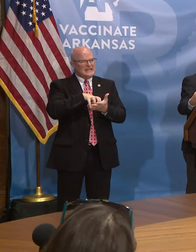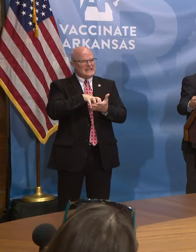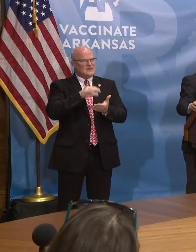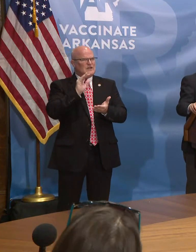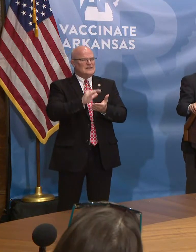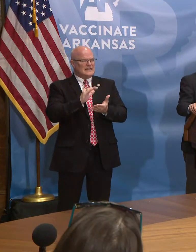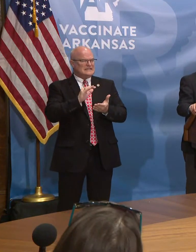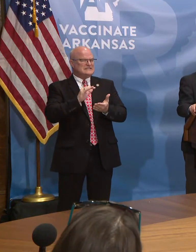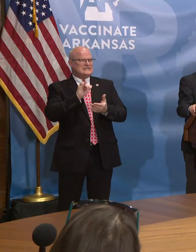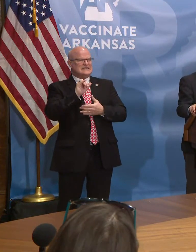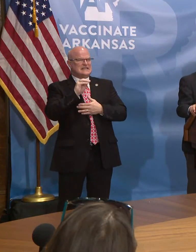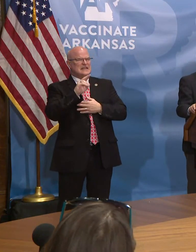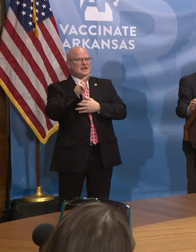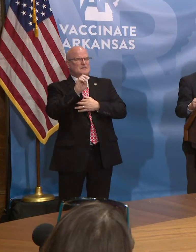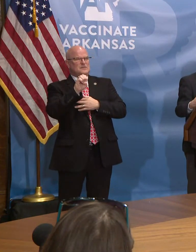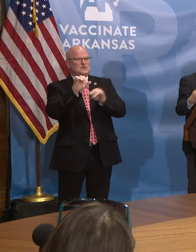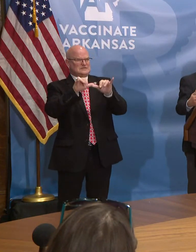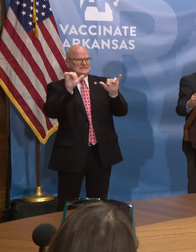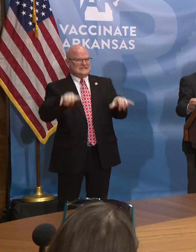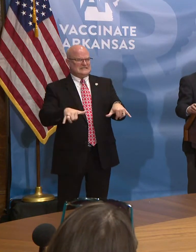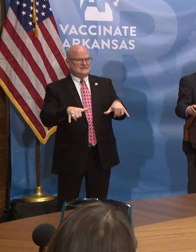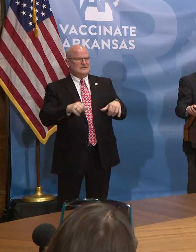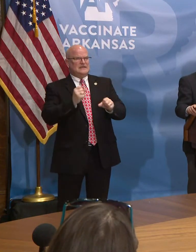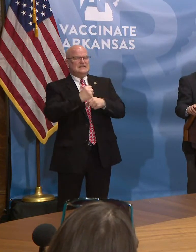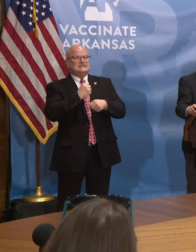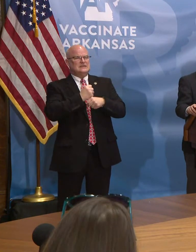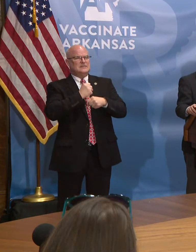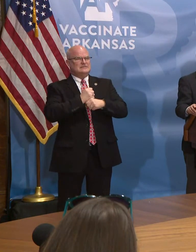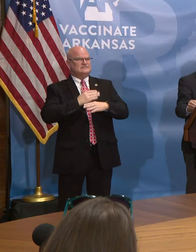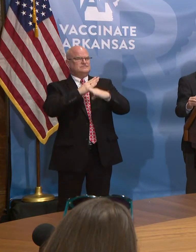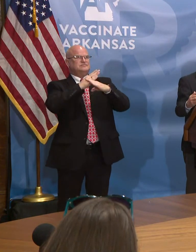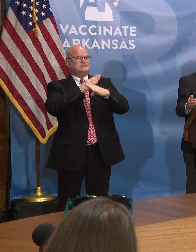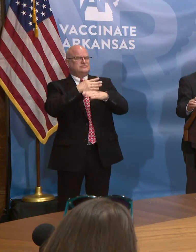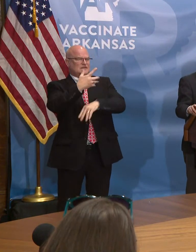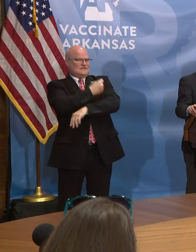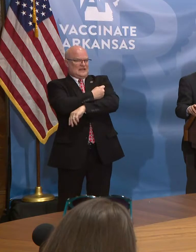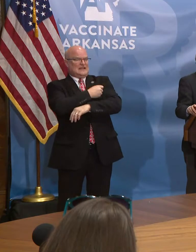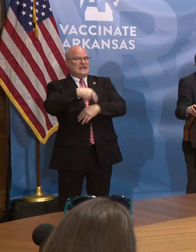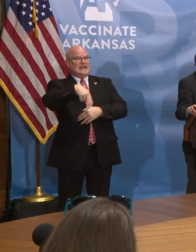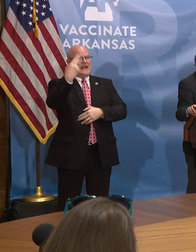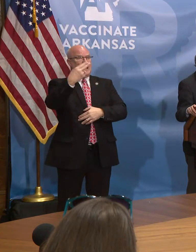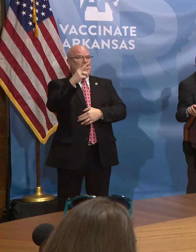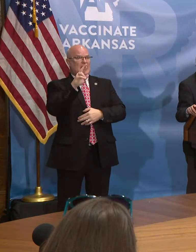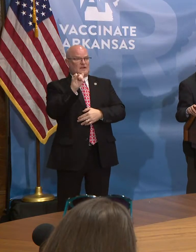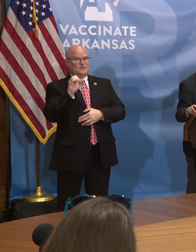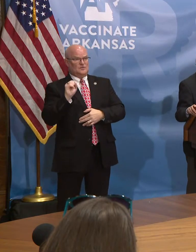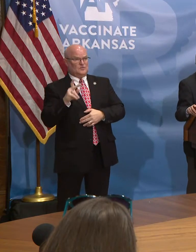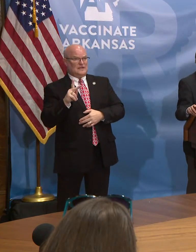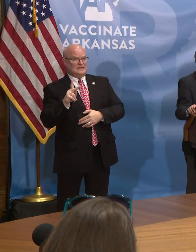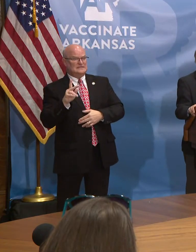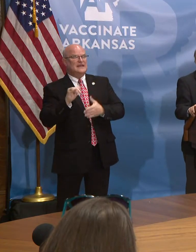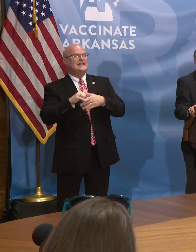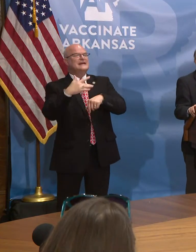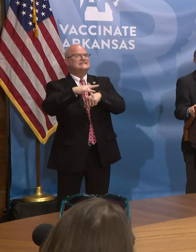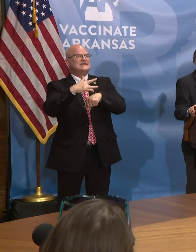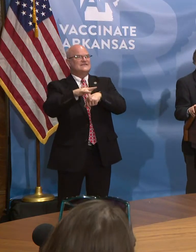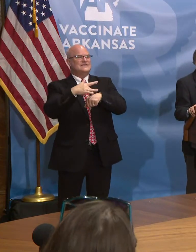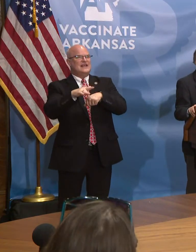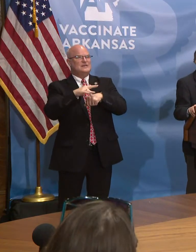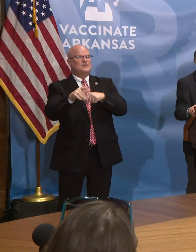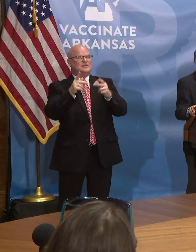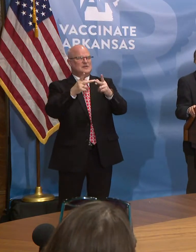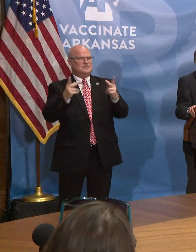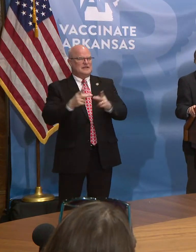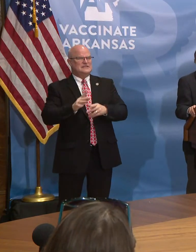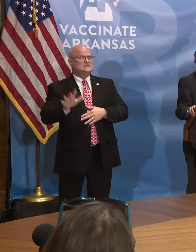less robust immune system to produce antibodies if vaccinated and are at higher risk. And so that's available at certain